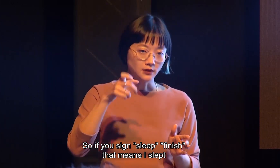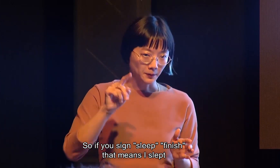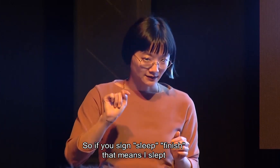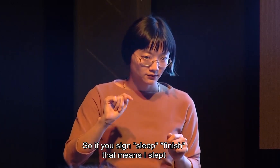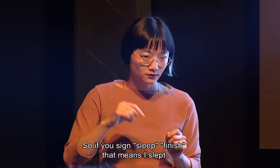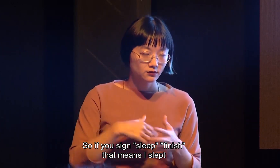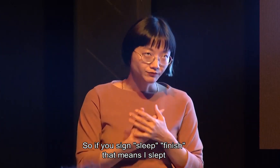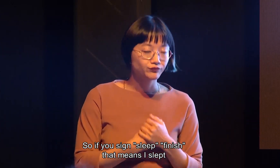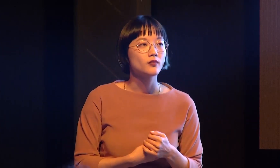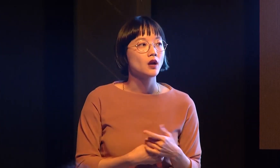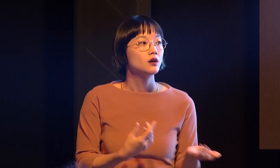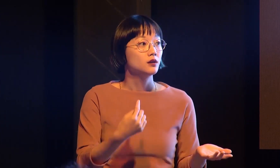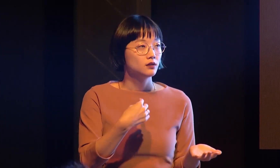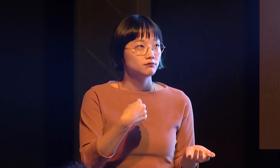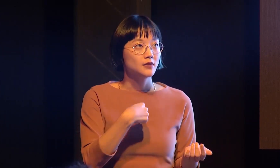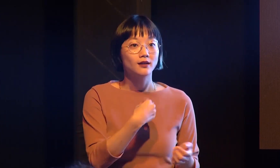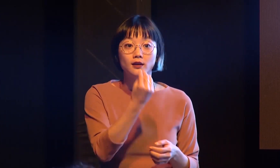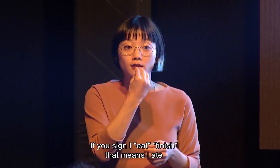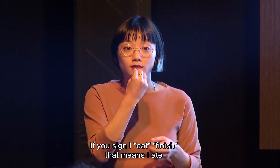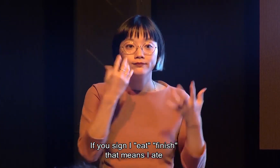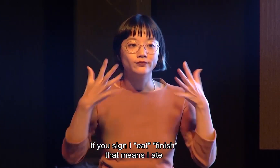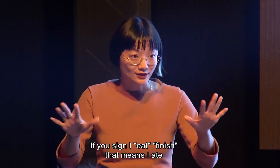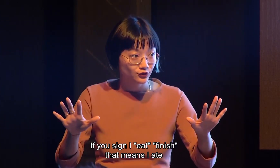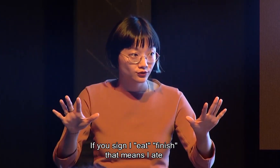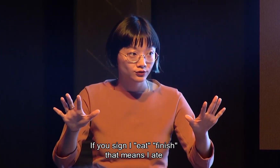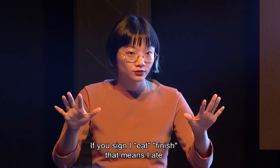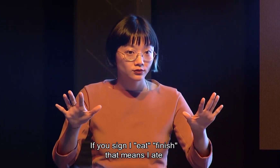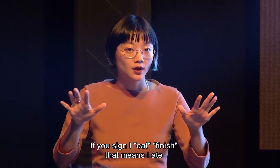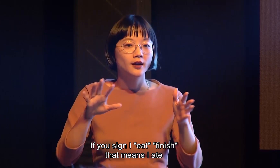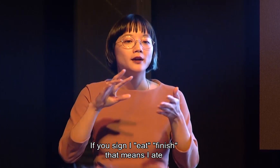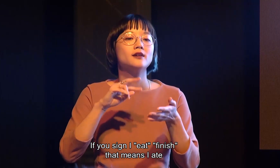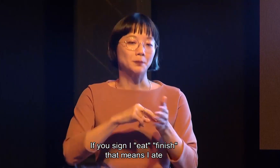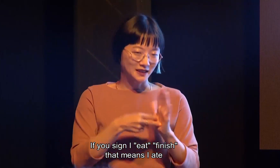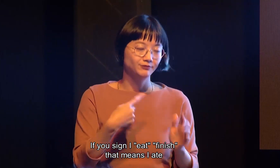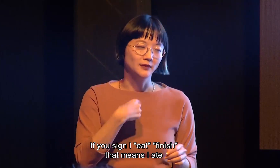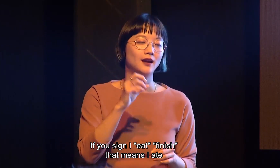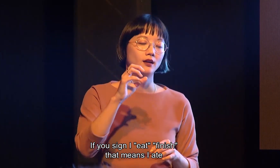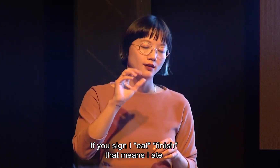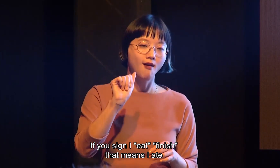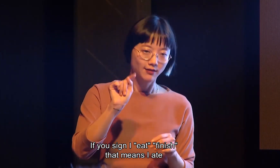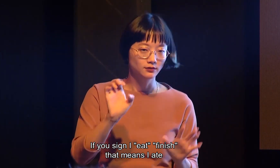I slept. If you sign I eat, finish, that means I